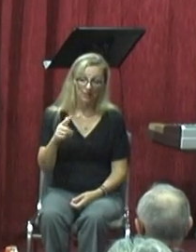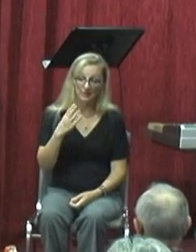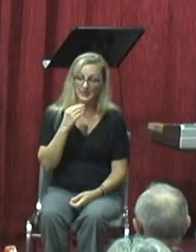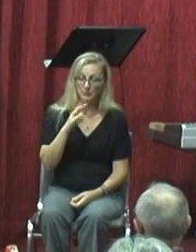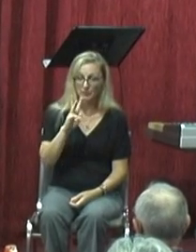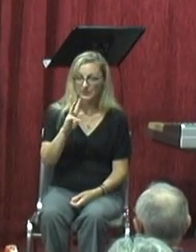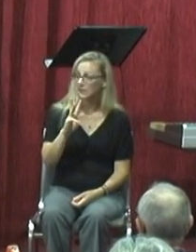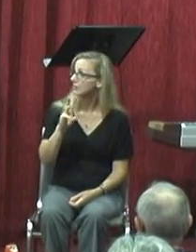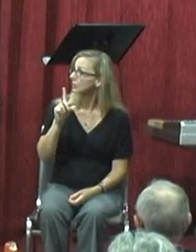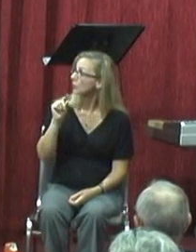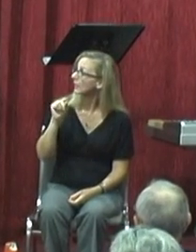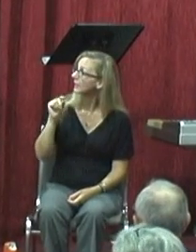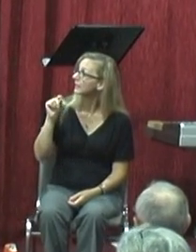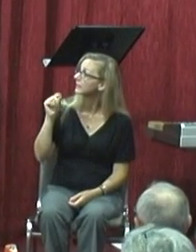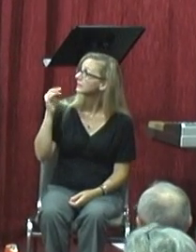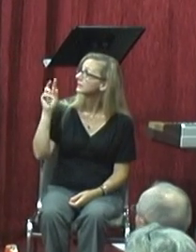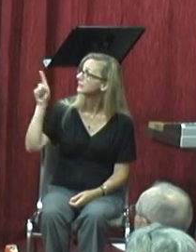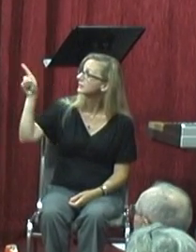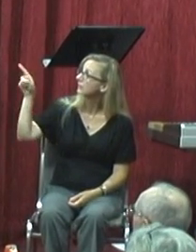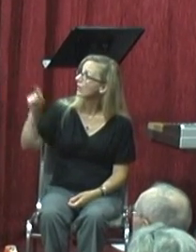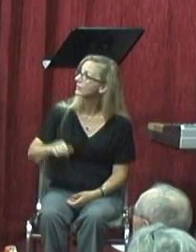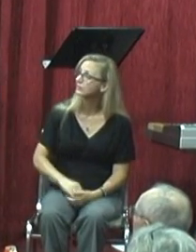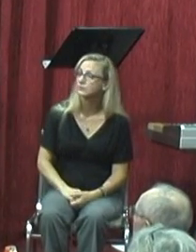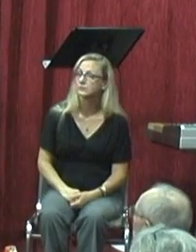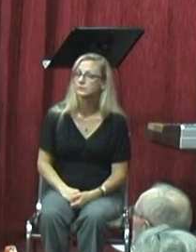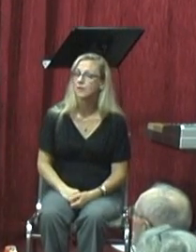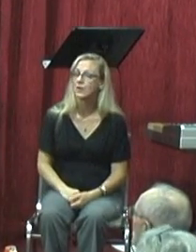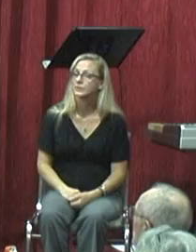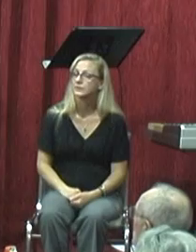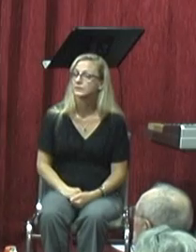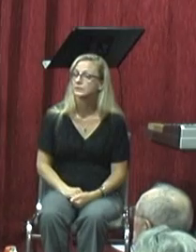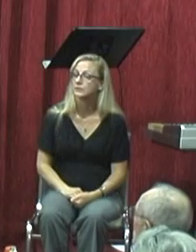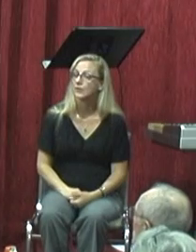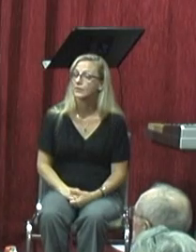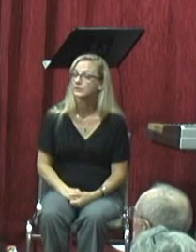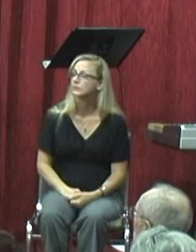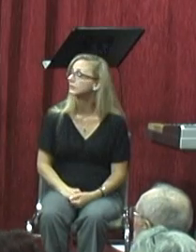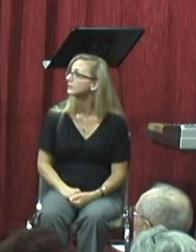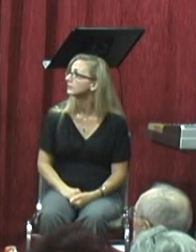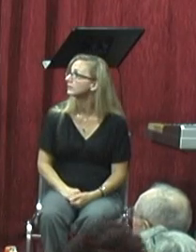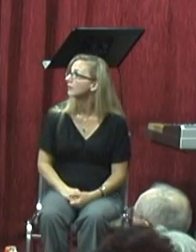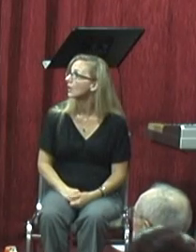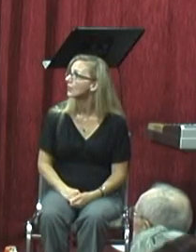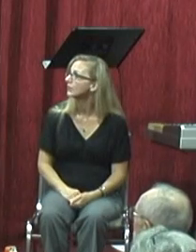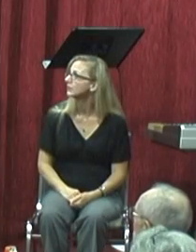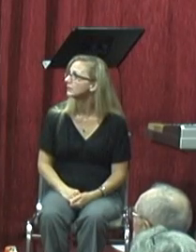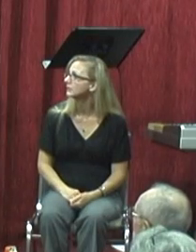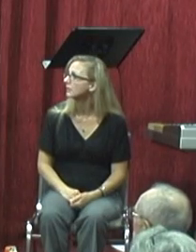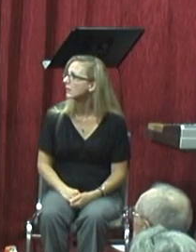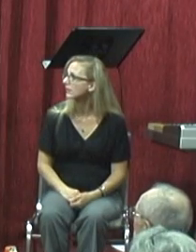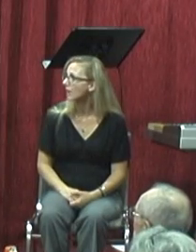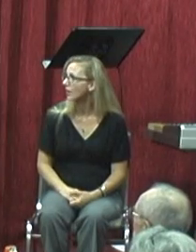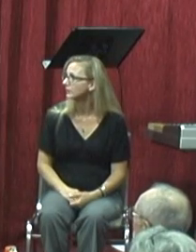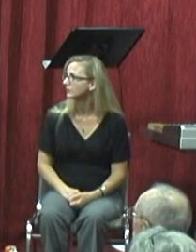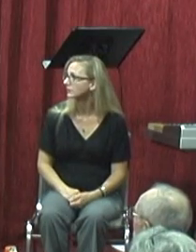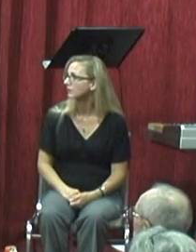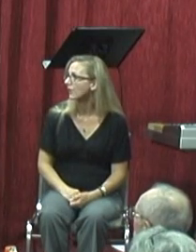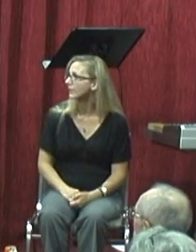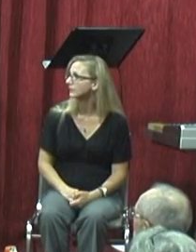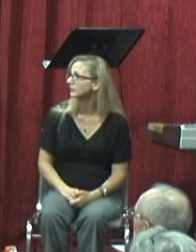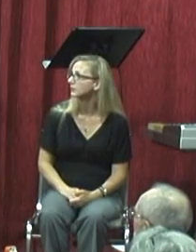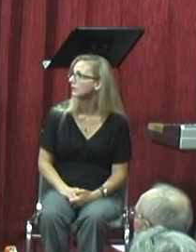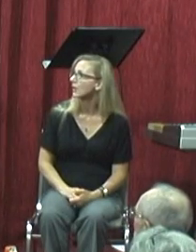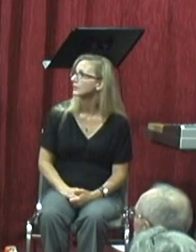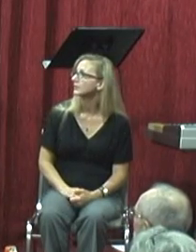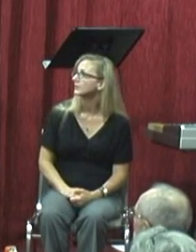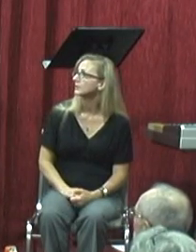chapter 6 and verse 20, if you can go on to the next slide there, says, Yeshua, who has become a Kohen Gadol forever,